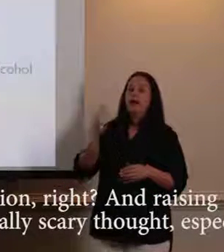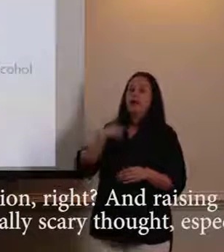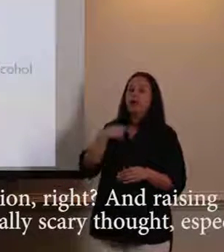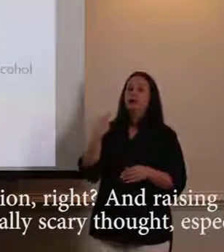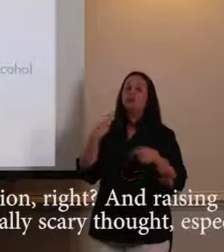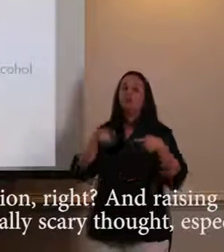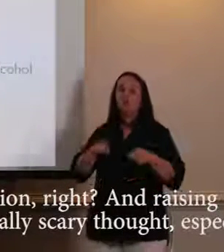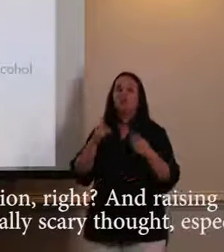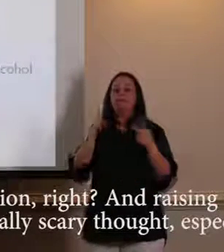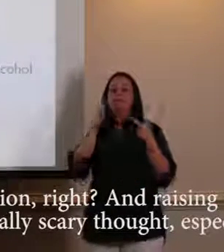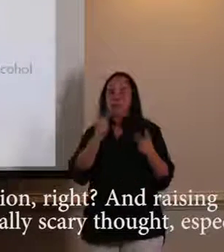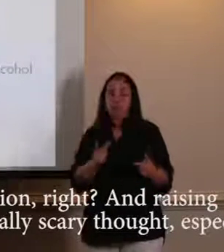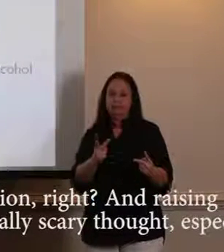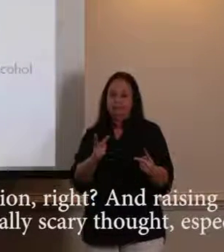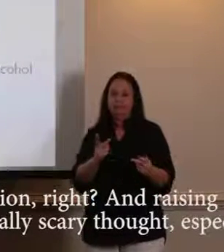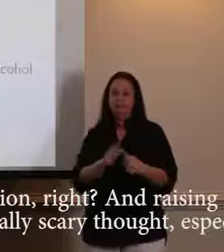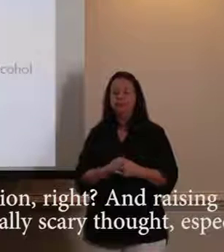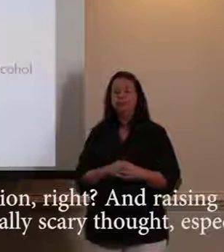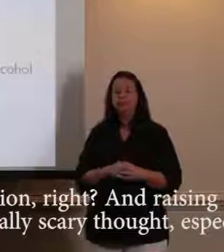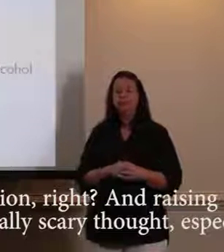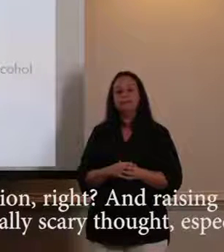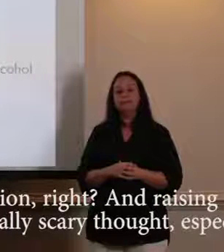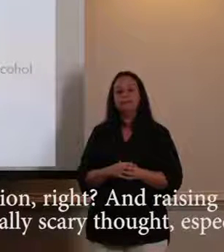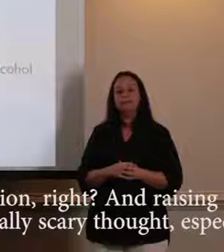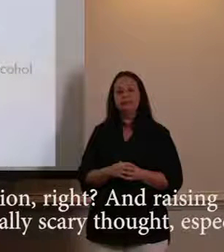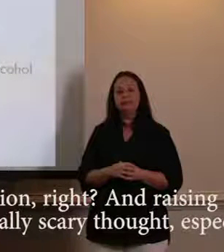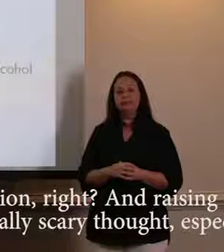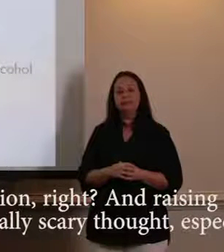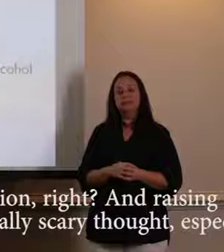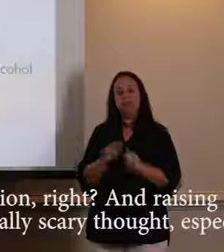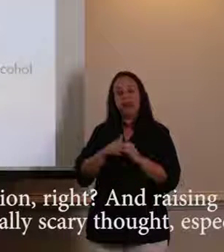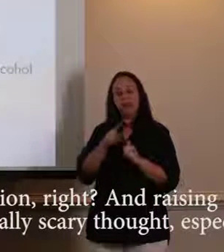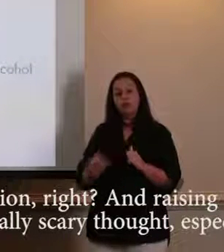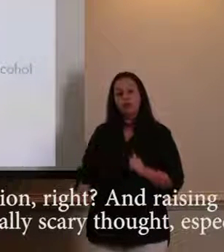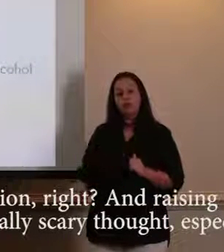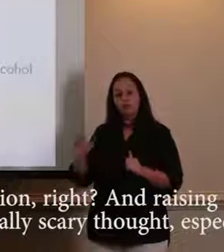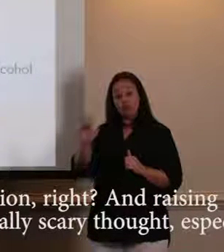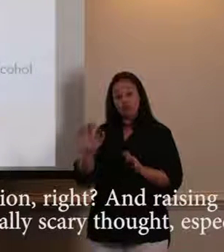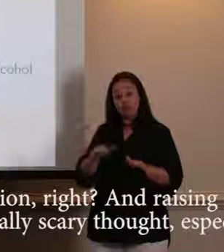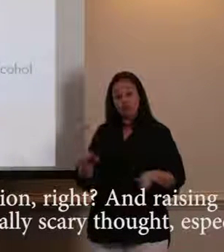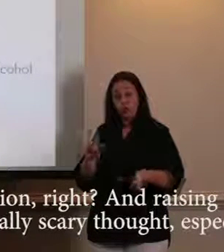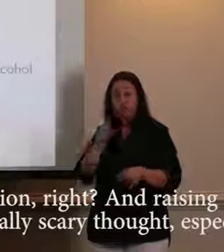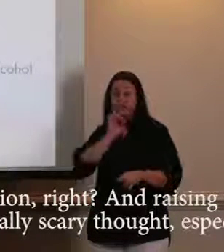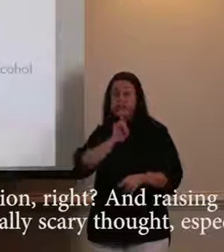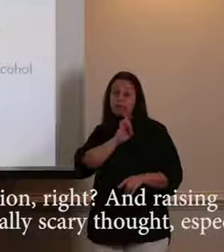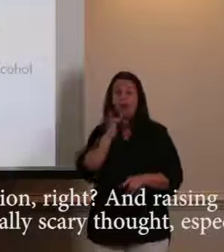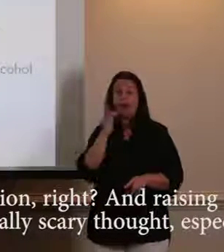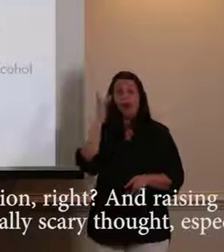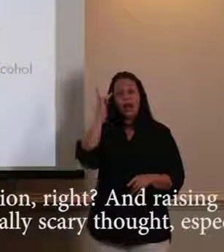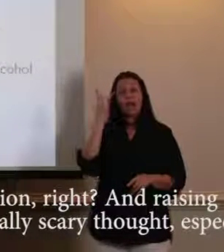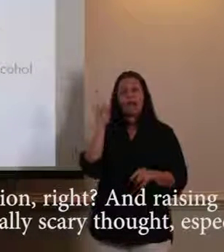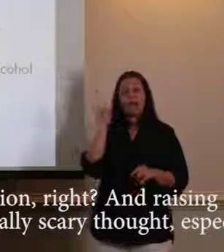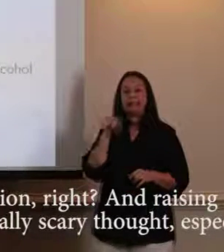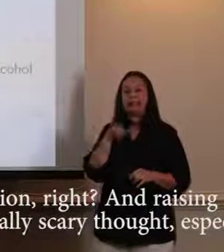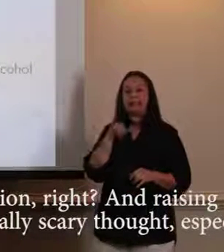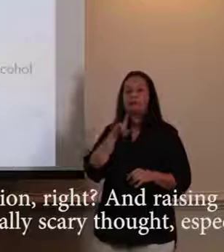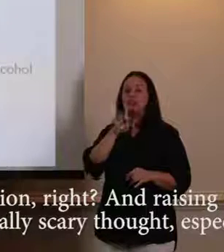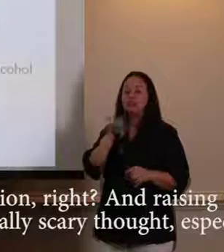visitation, right? And raising a child as a single parent is a very, really scary